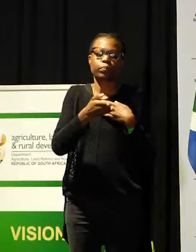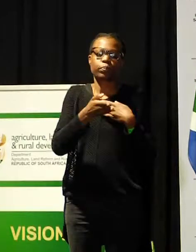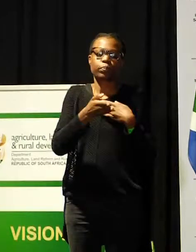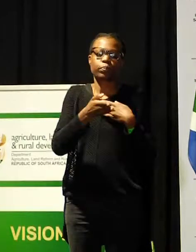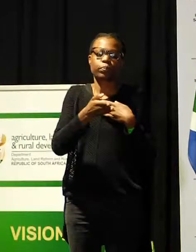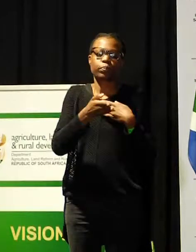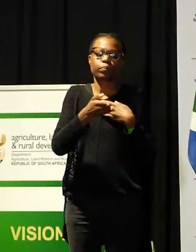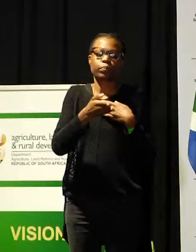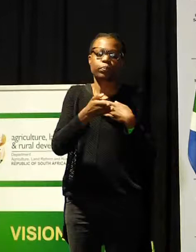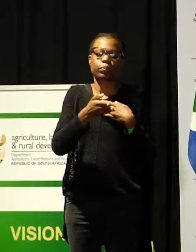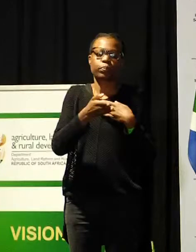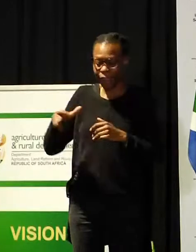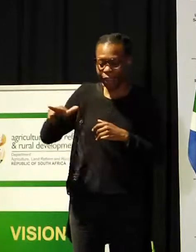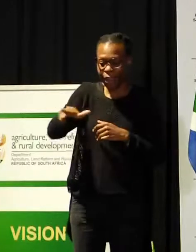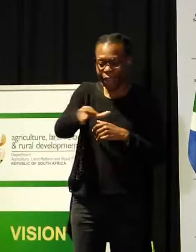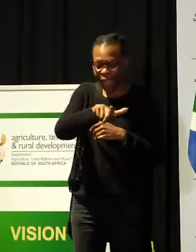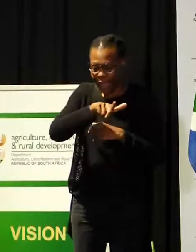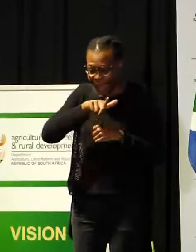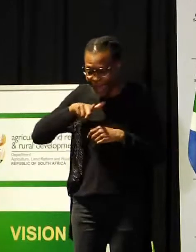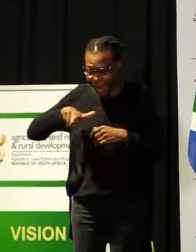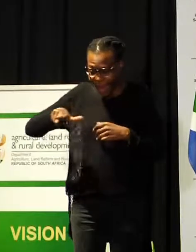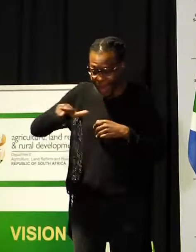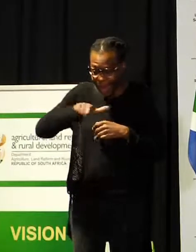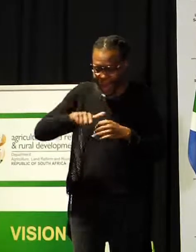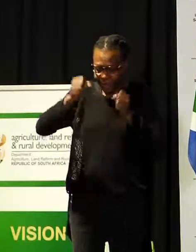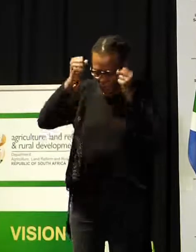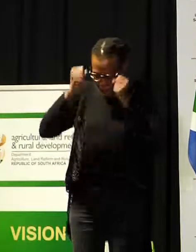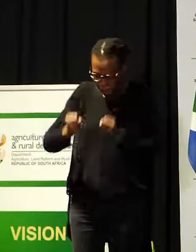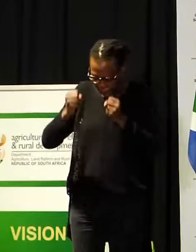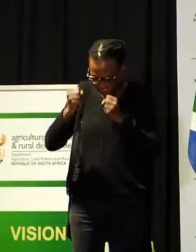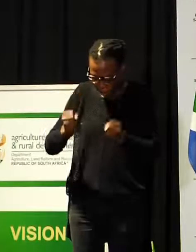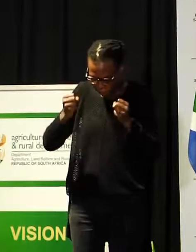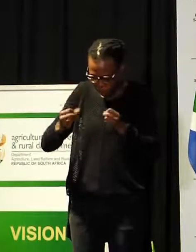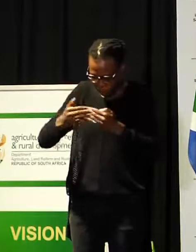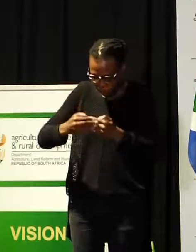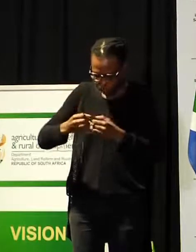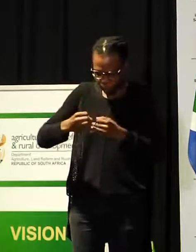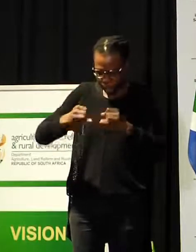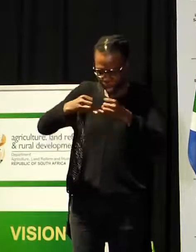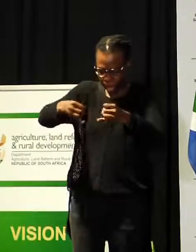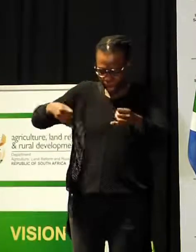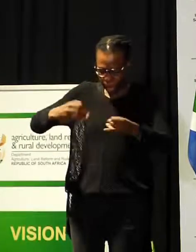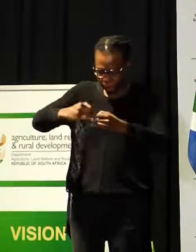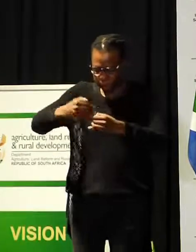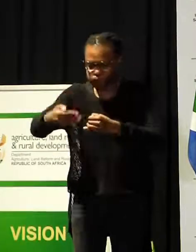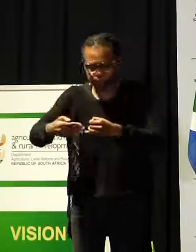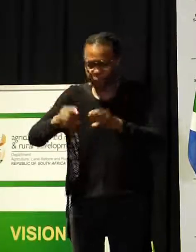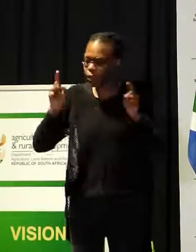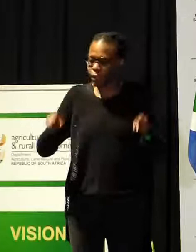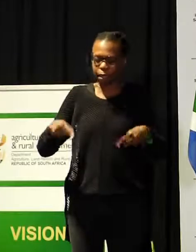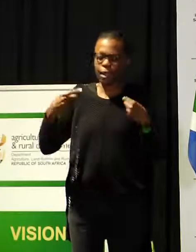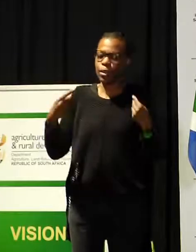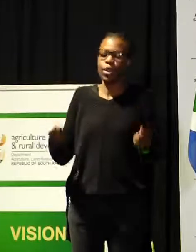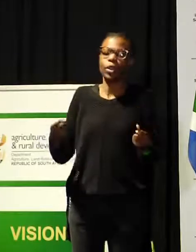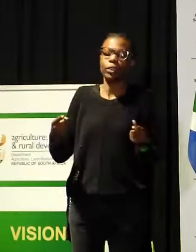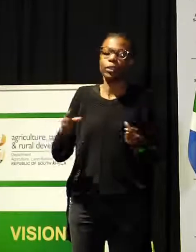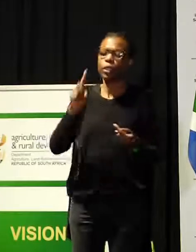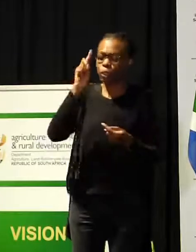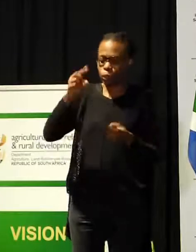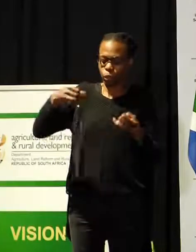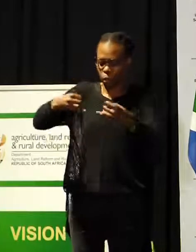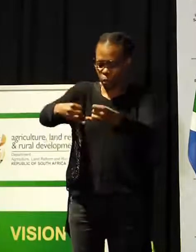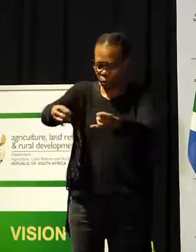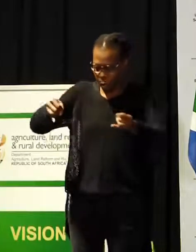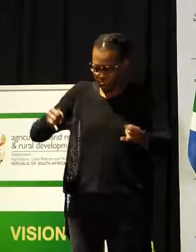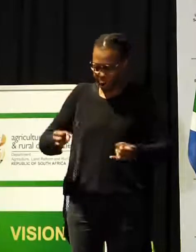The land is fixed and cannot be expanded. Therefore, land is allocated according to the needs of communities